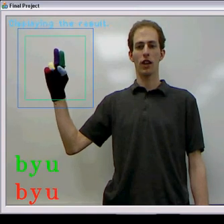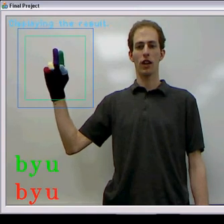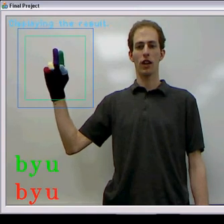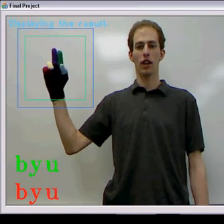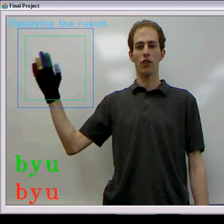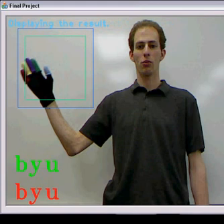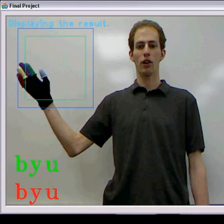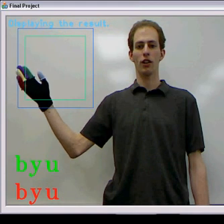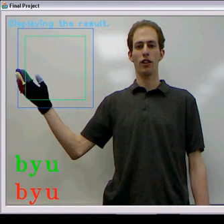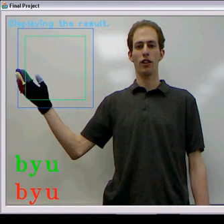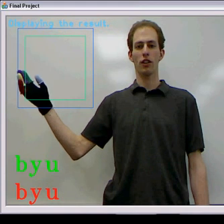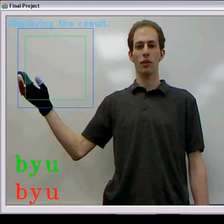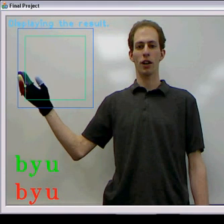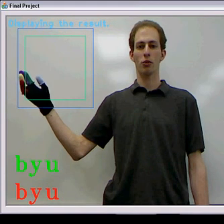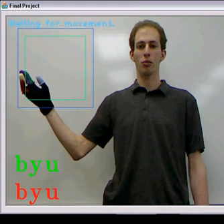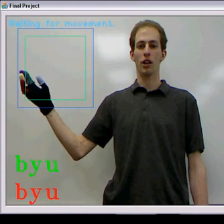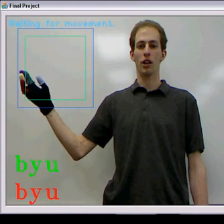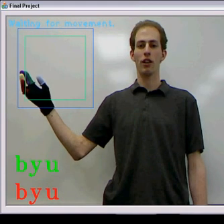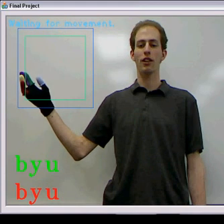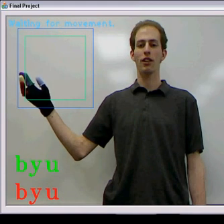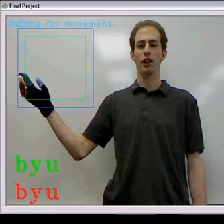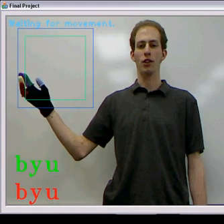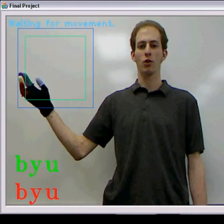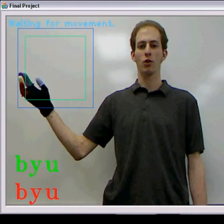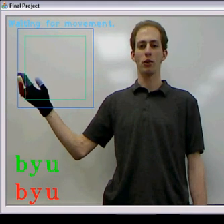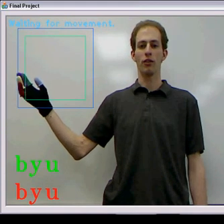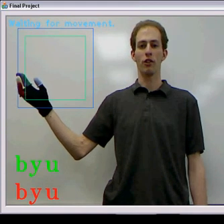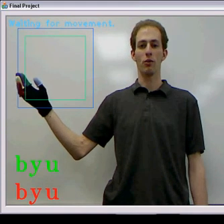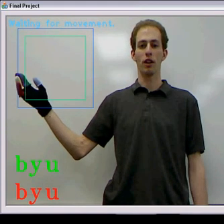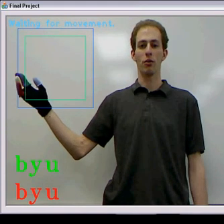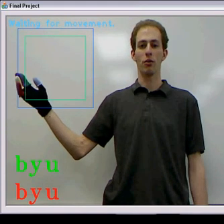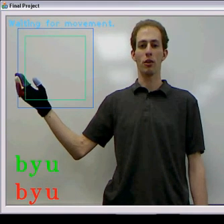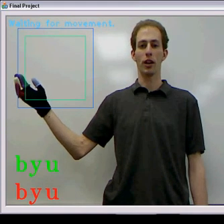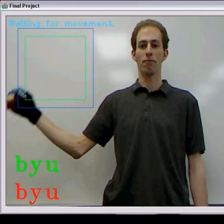At this point, the password would be unlocked and the user would be able to use whatever program.